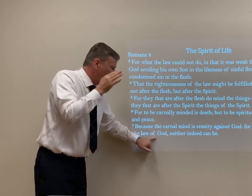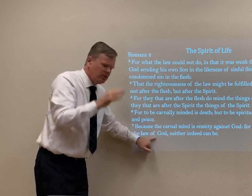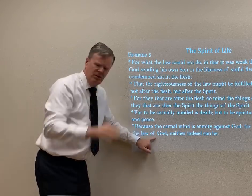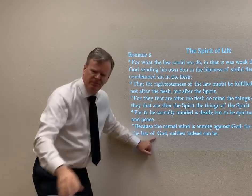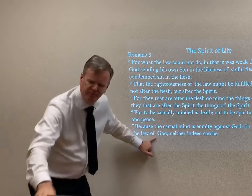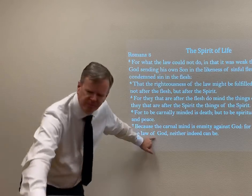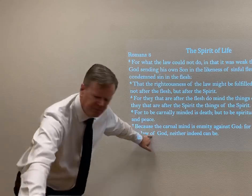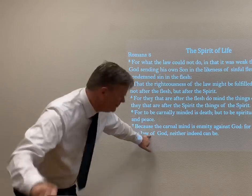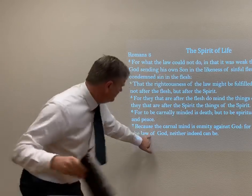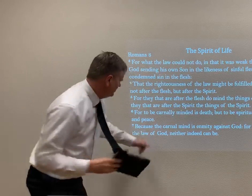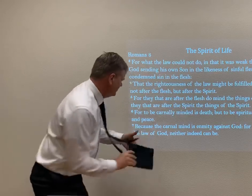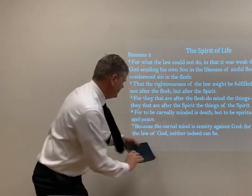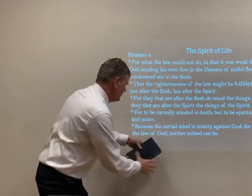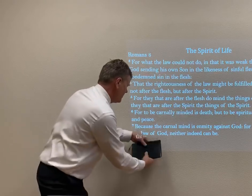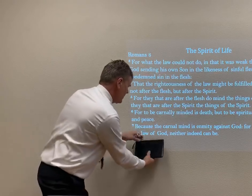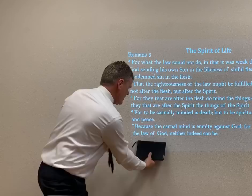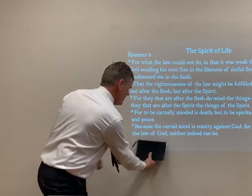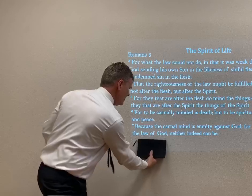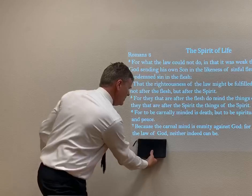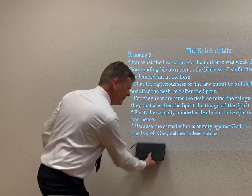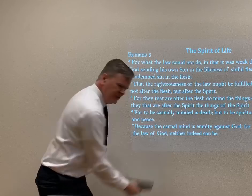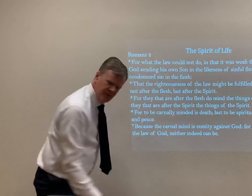to the law of God.